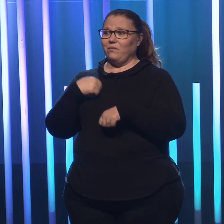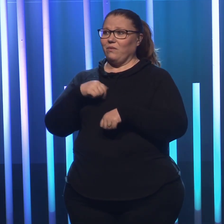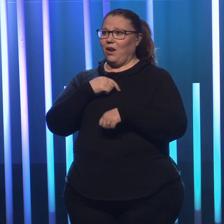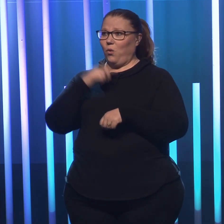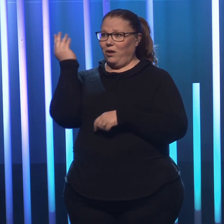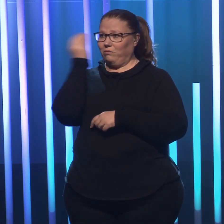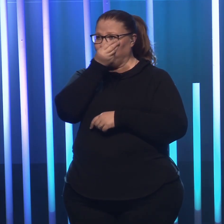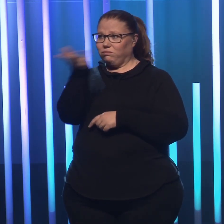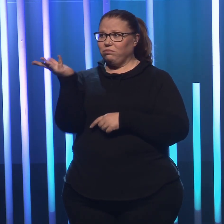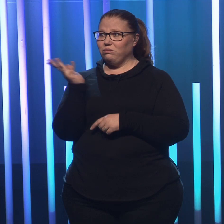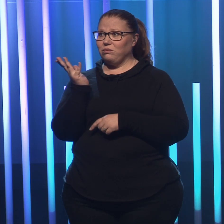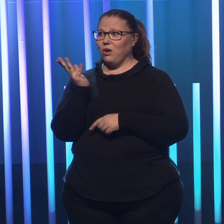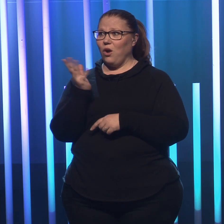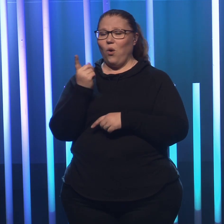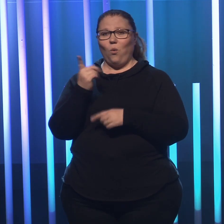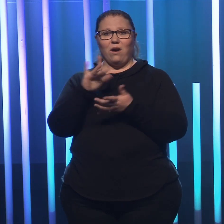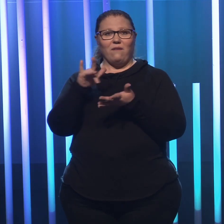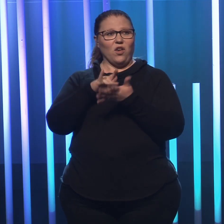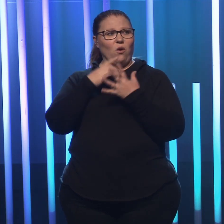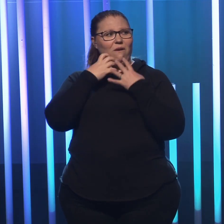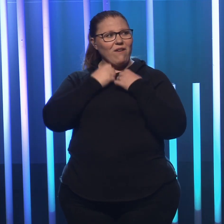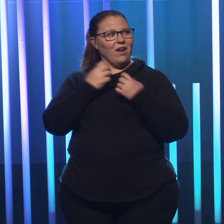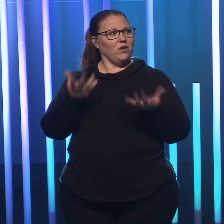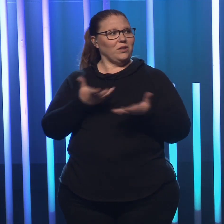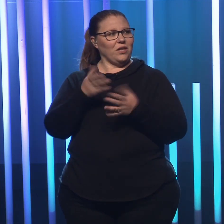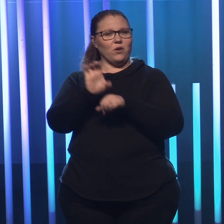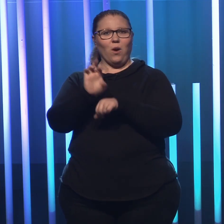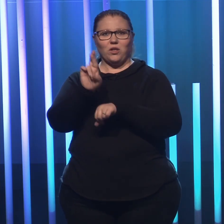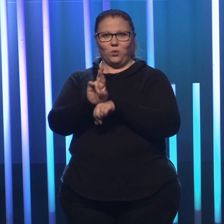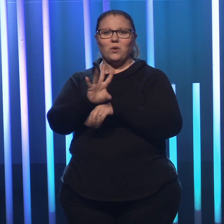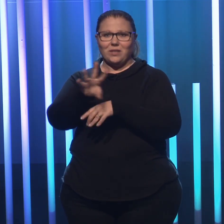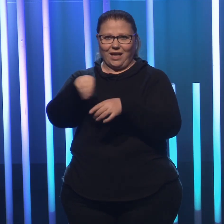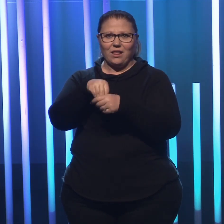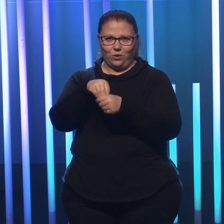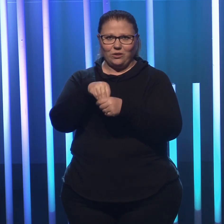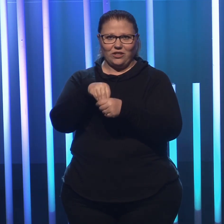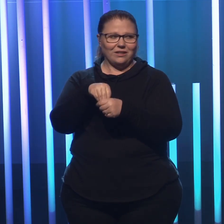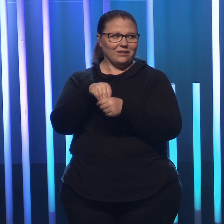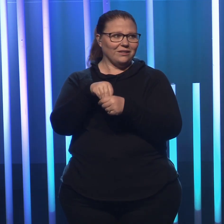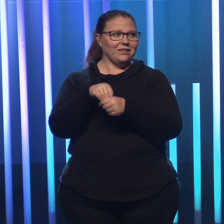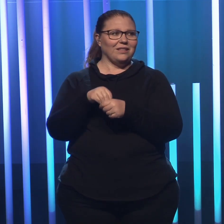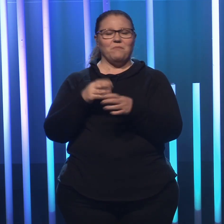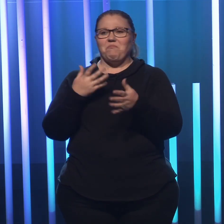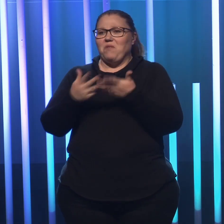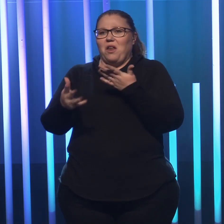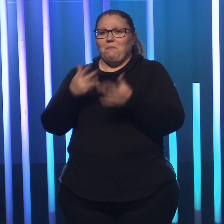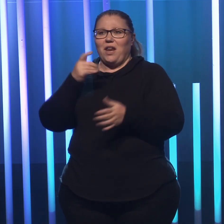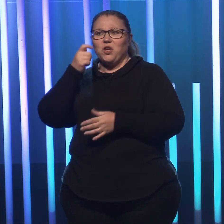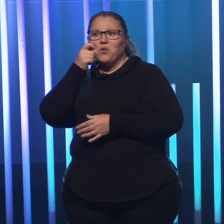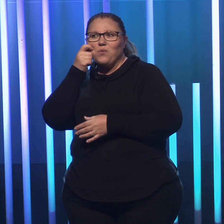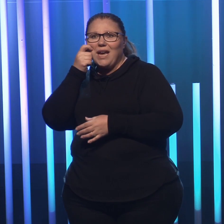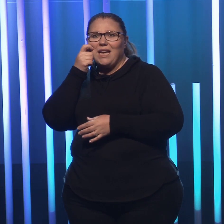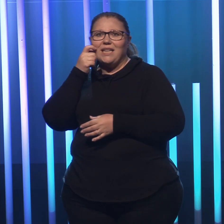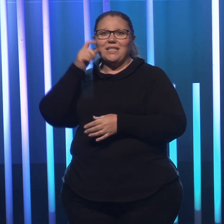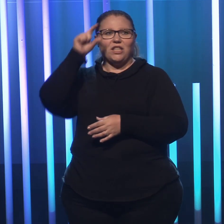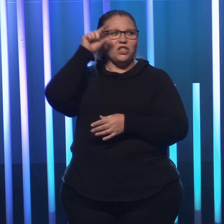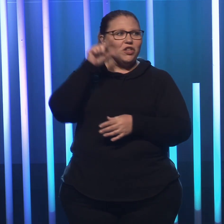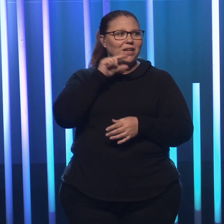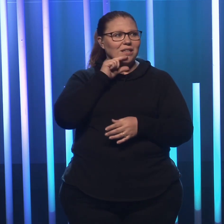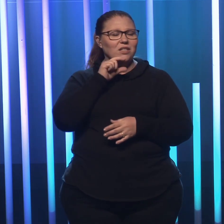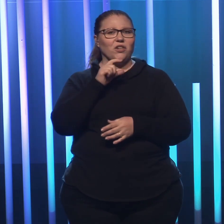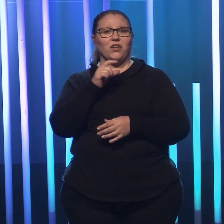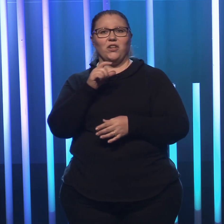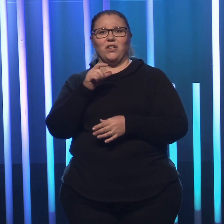you to know that one of our core values here at Crossroads is inclusion. So no matter your race, your gender,